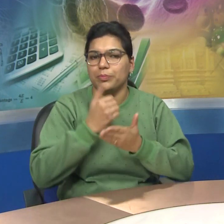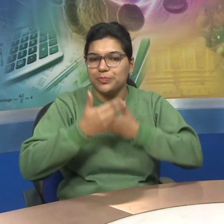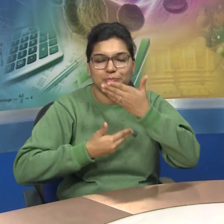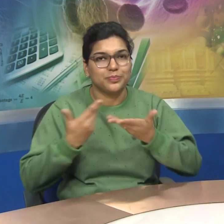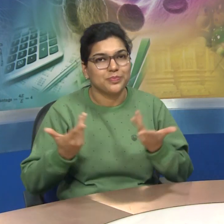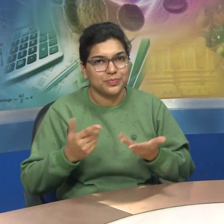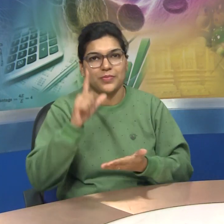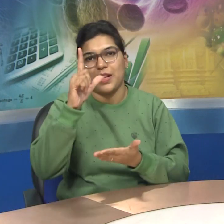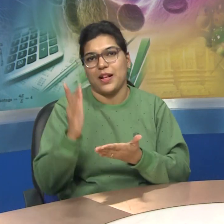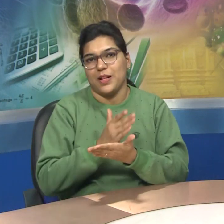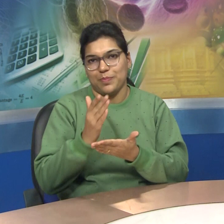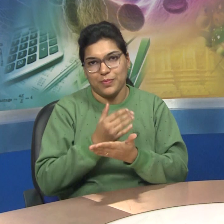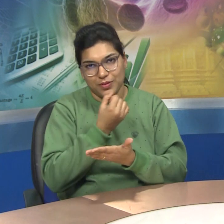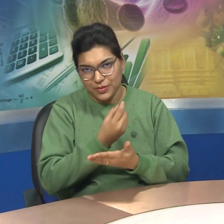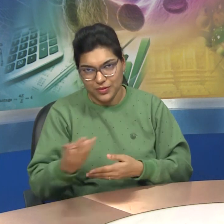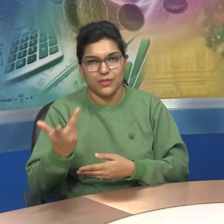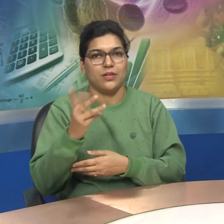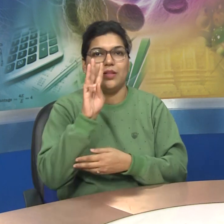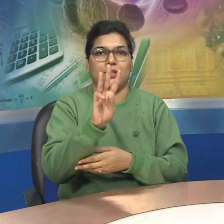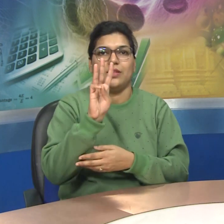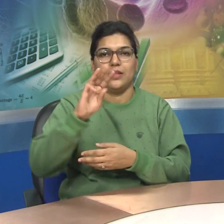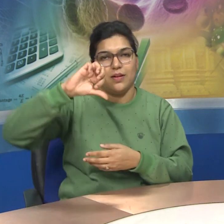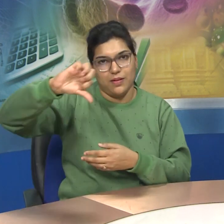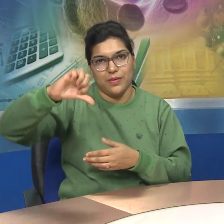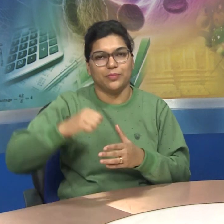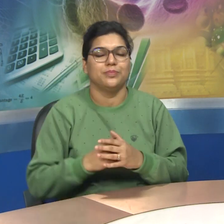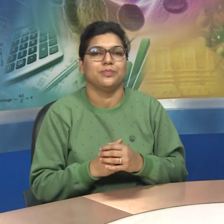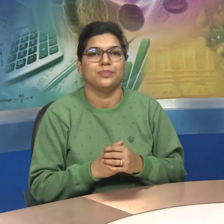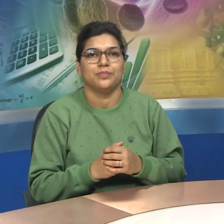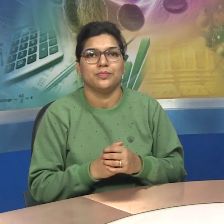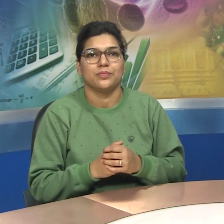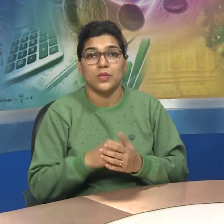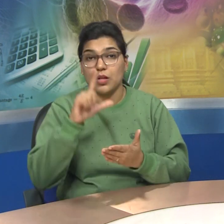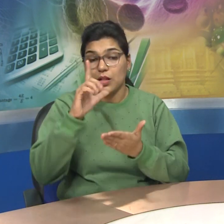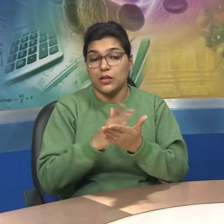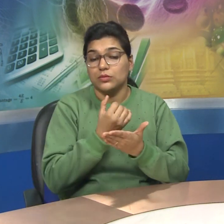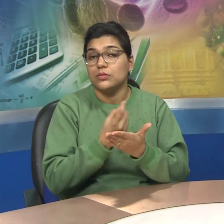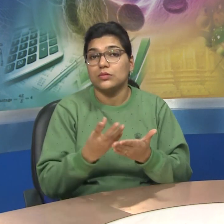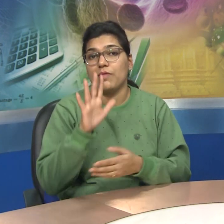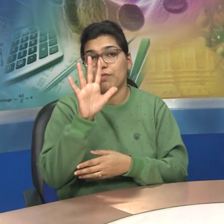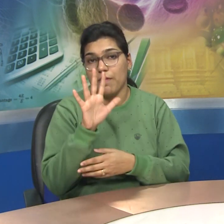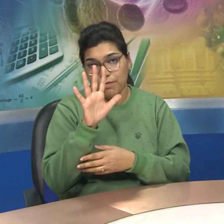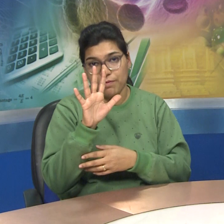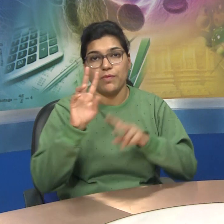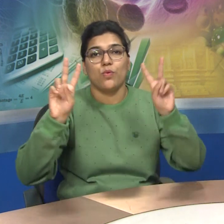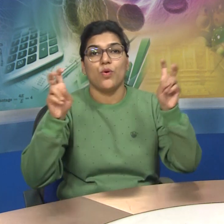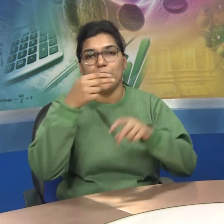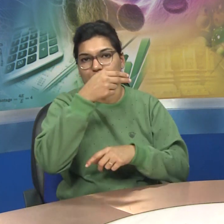information science. Code number for this subject is 339. This video is for senior